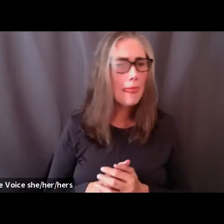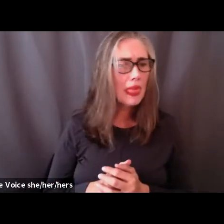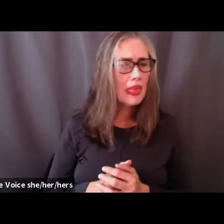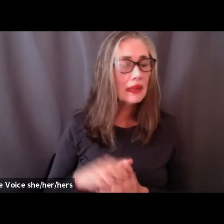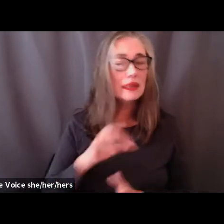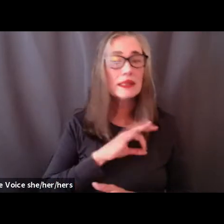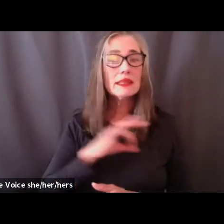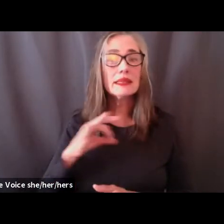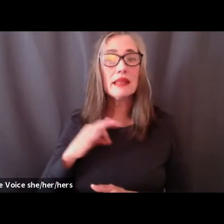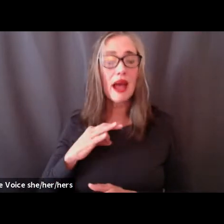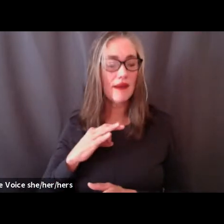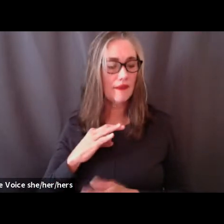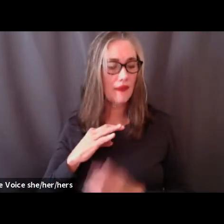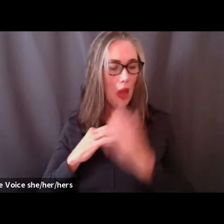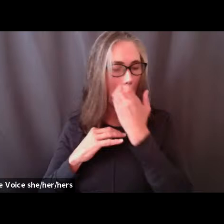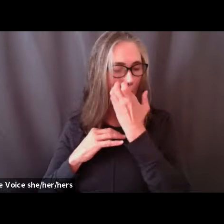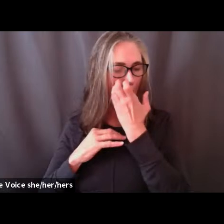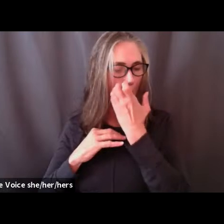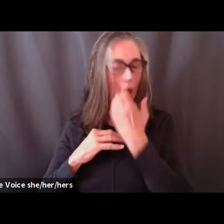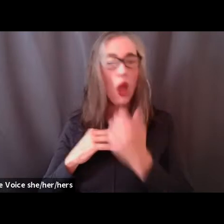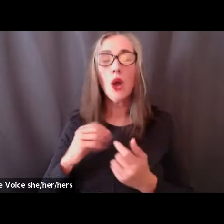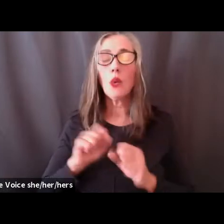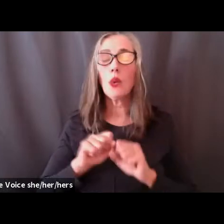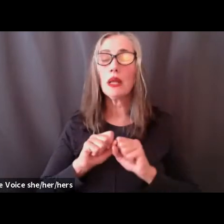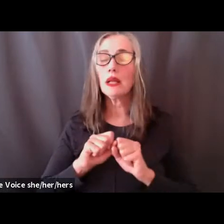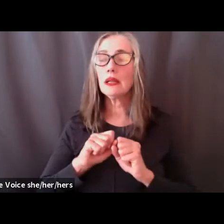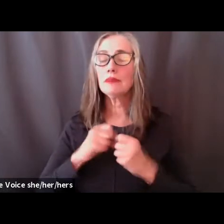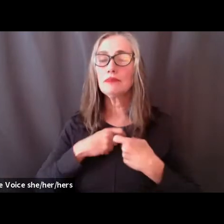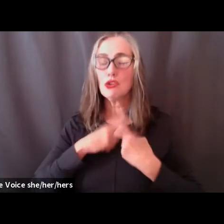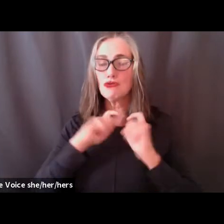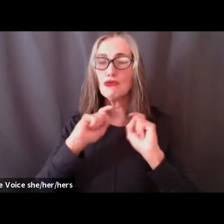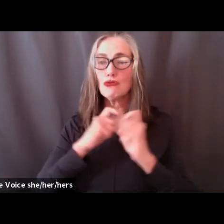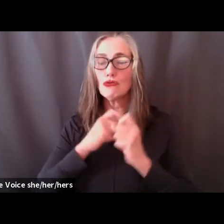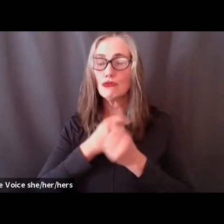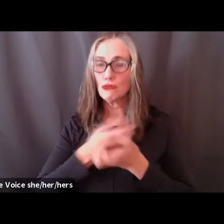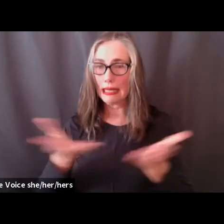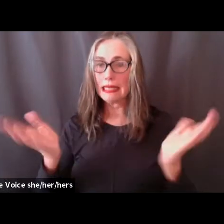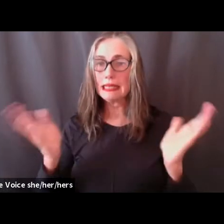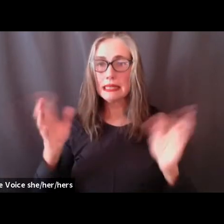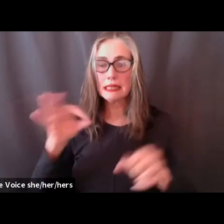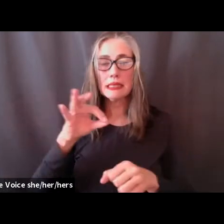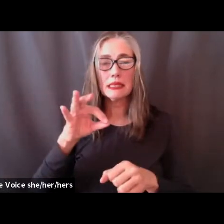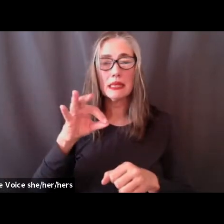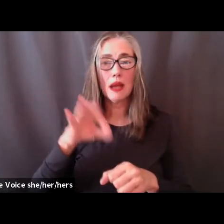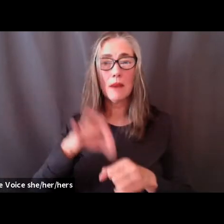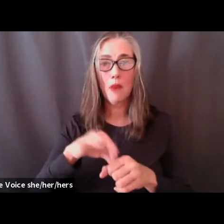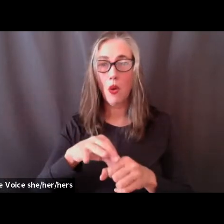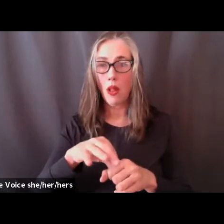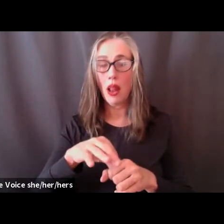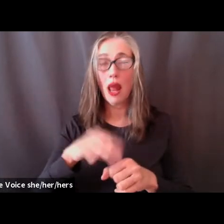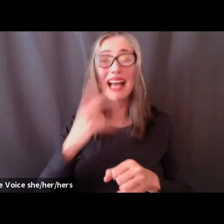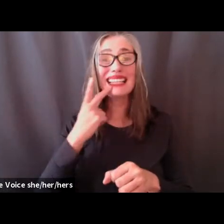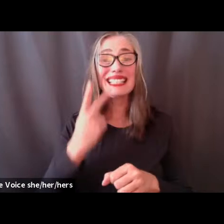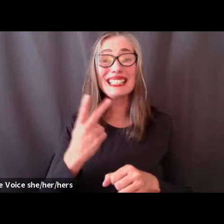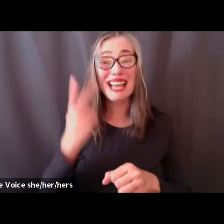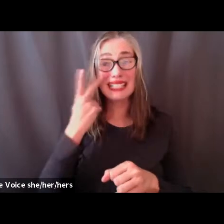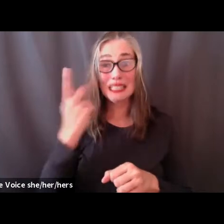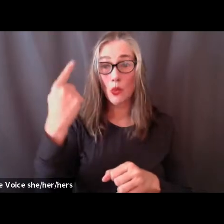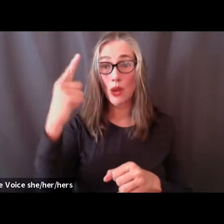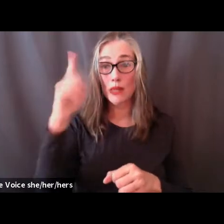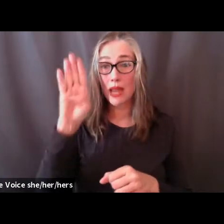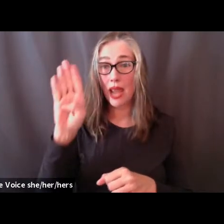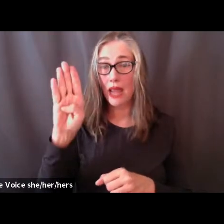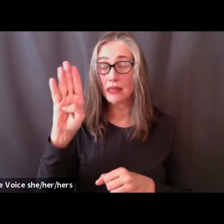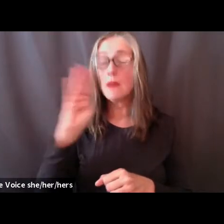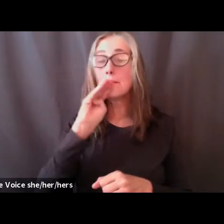put out a poll vote in a second. And actually, I do see a hand raised by Ms. Fernandez. We could acknowledge